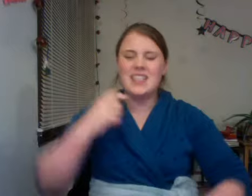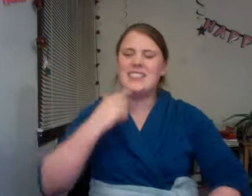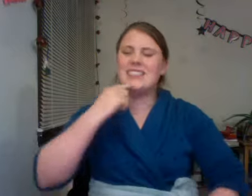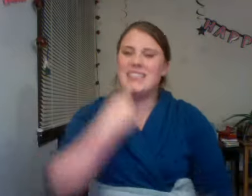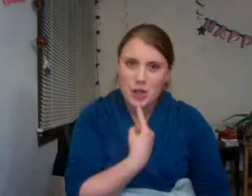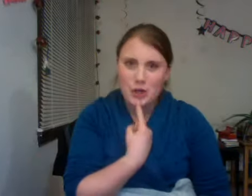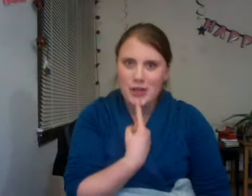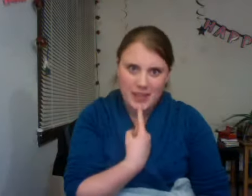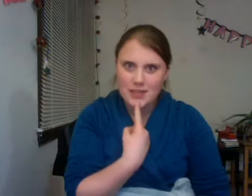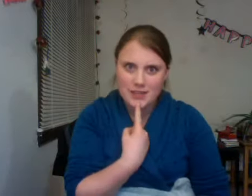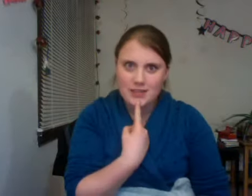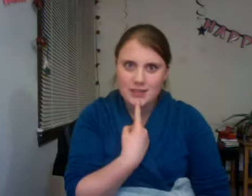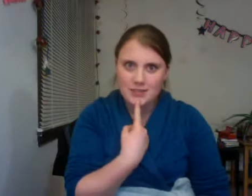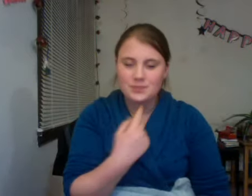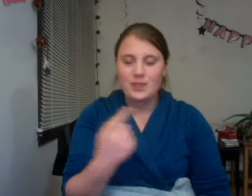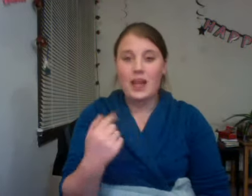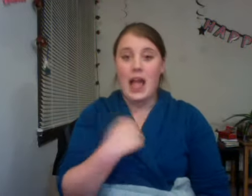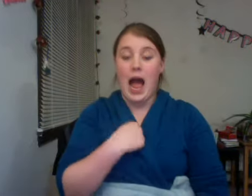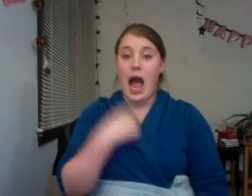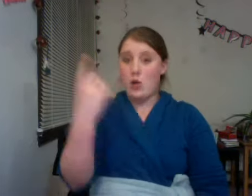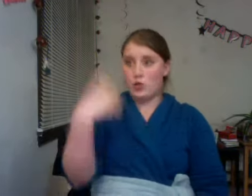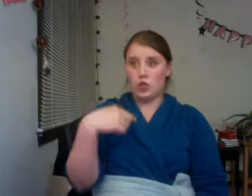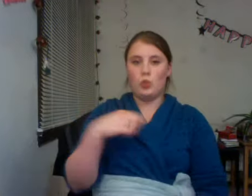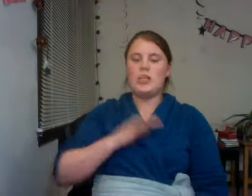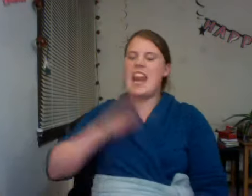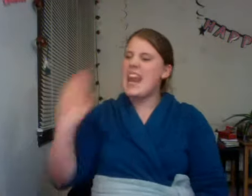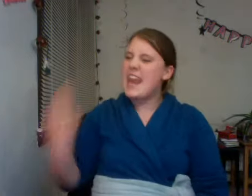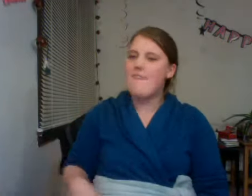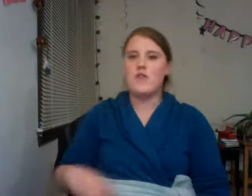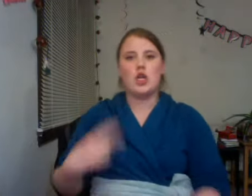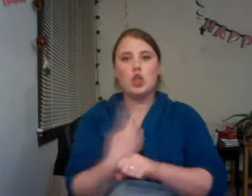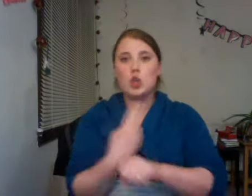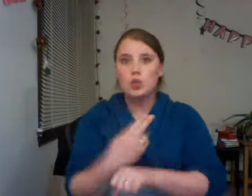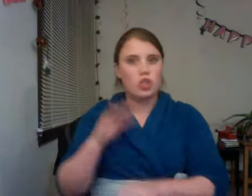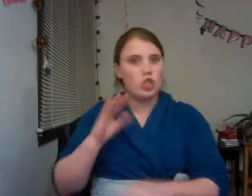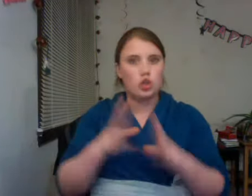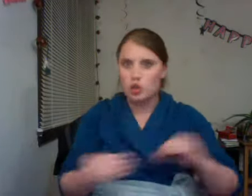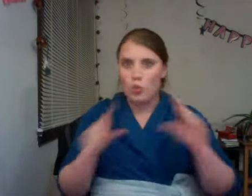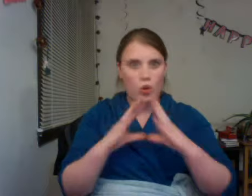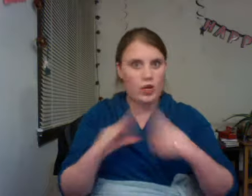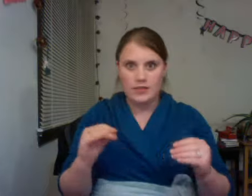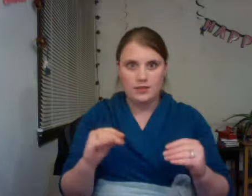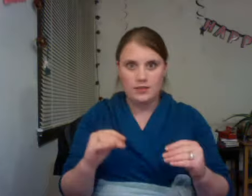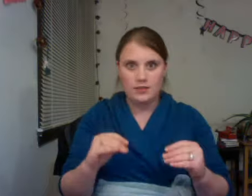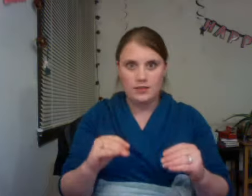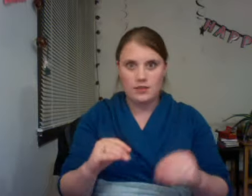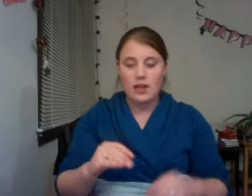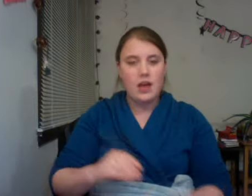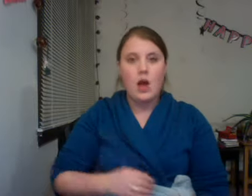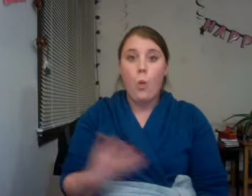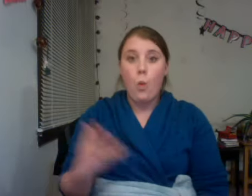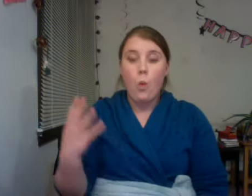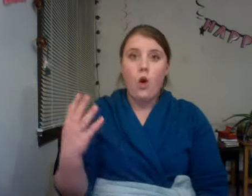use stories or fun, engaging language, because then my work might not be viewed as serious and